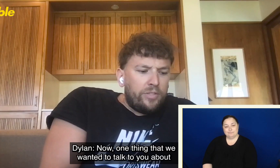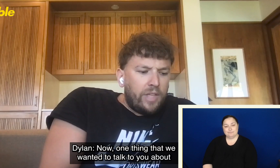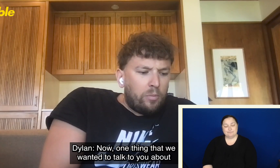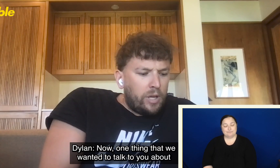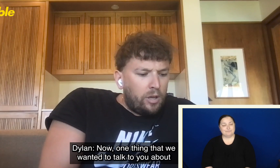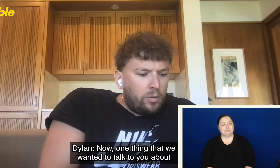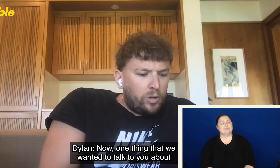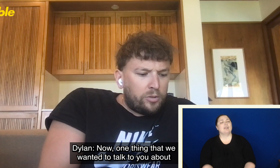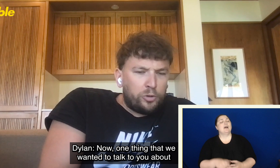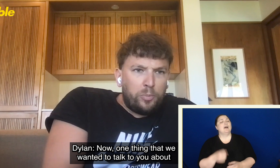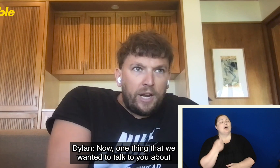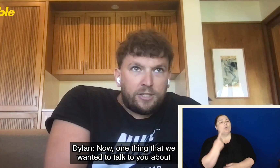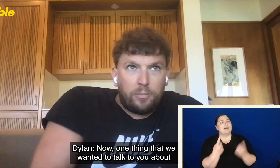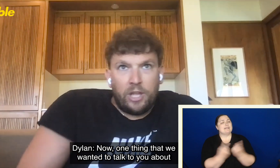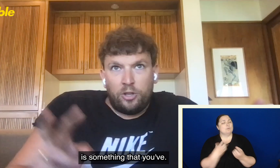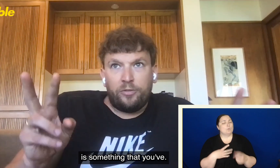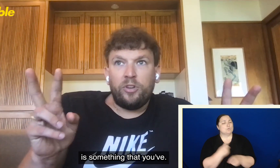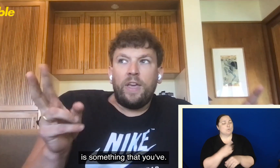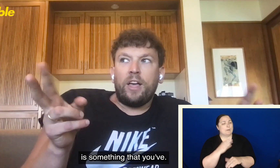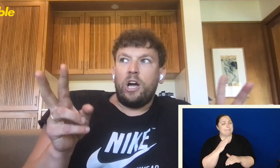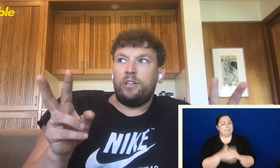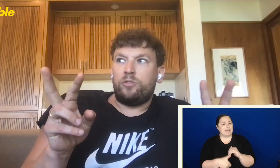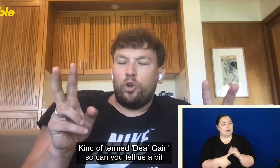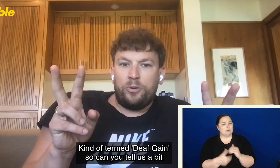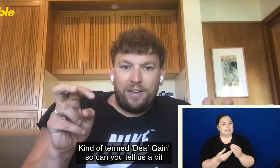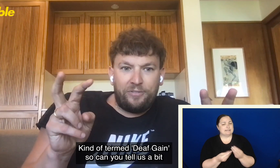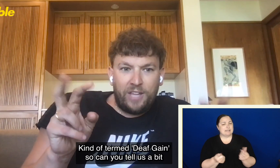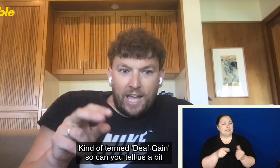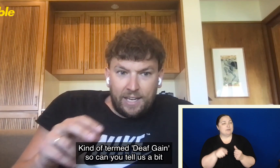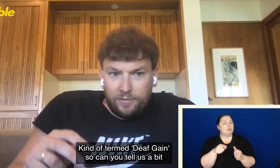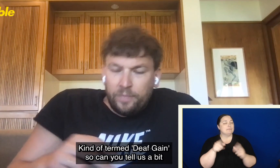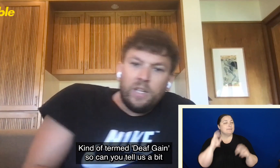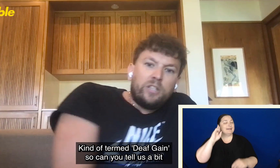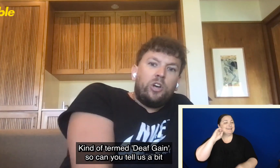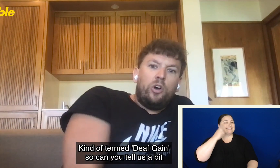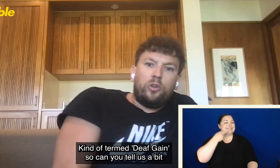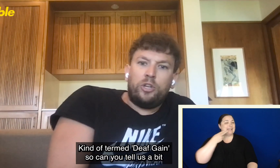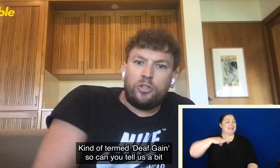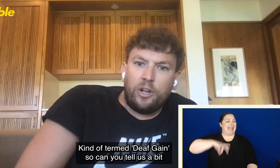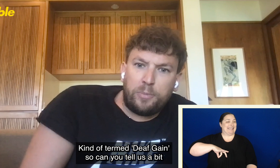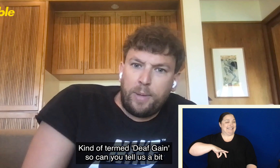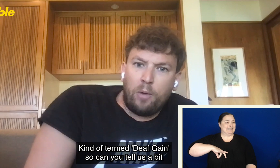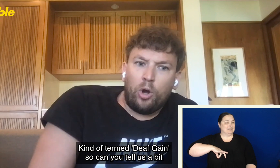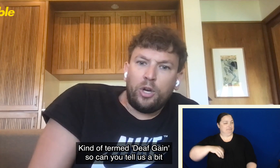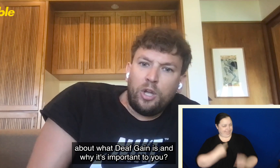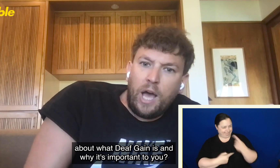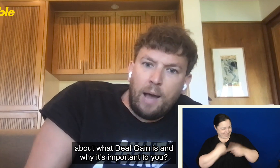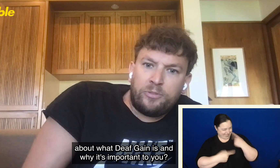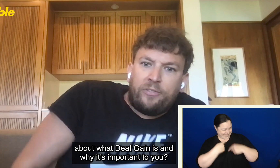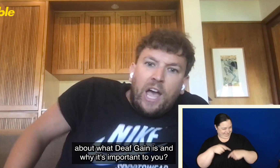Now, one thing that we wanted to talk to you about is something that you've kind of termed deaf gain. So can you tell us a bit about